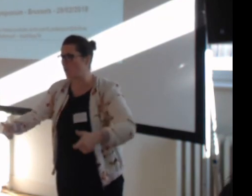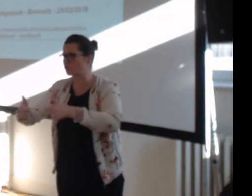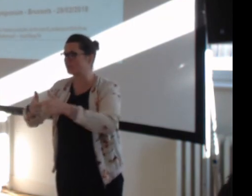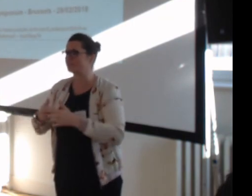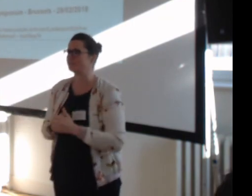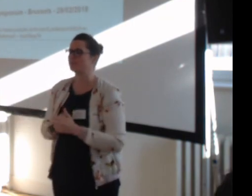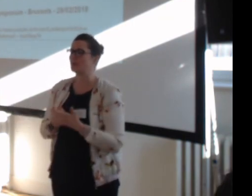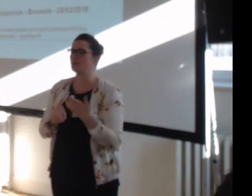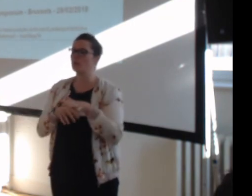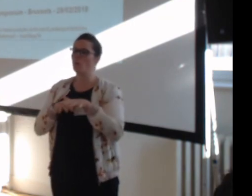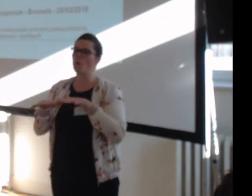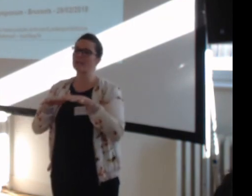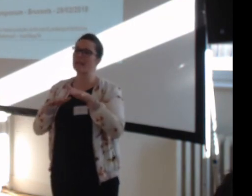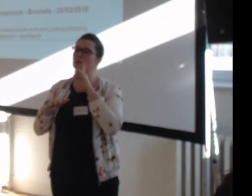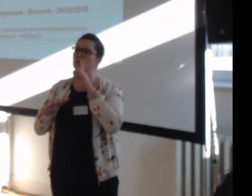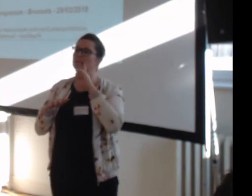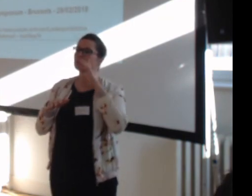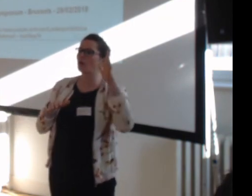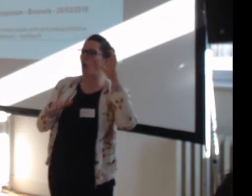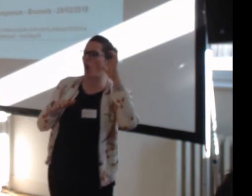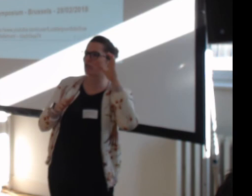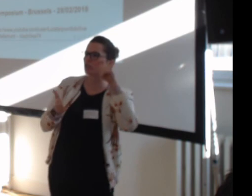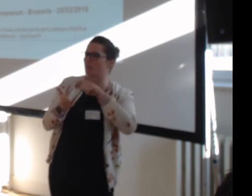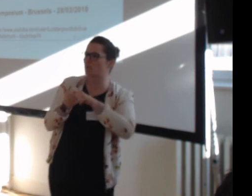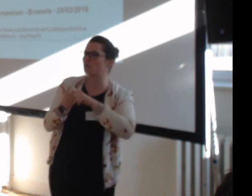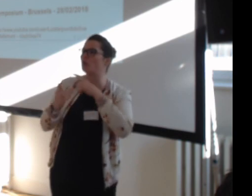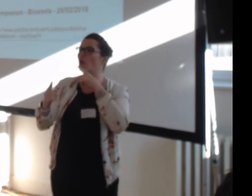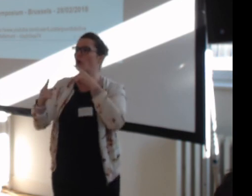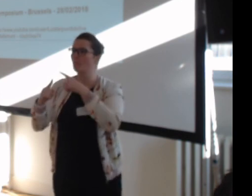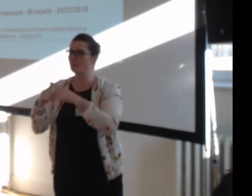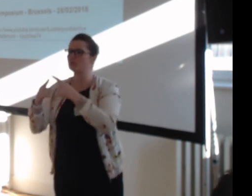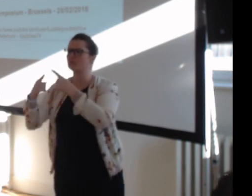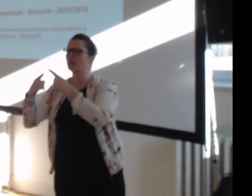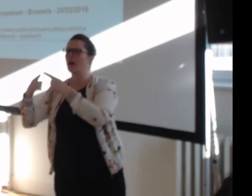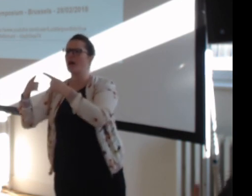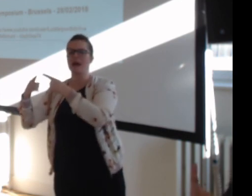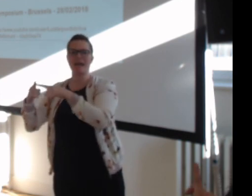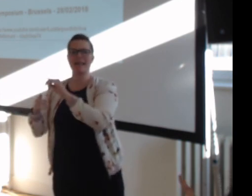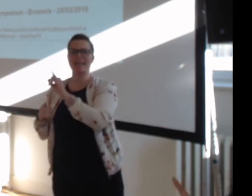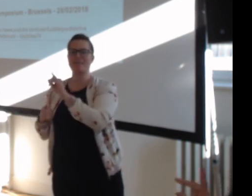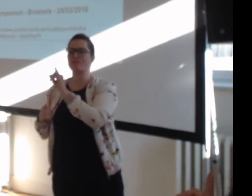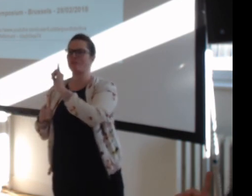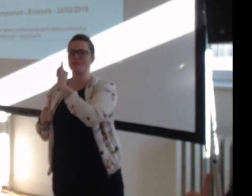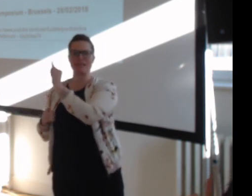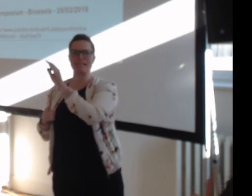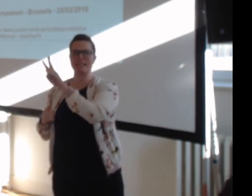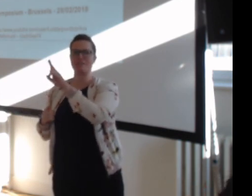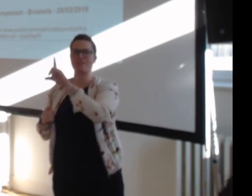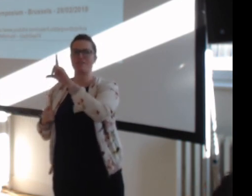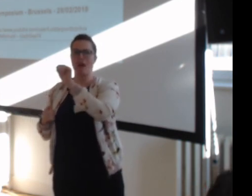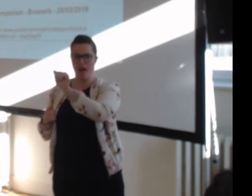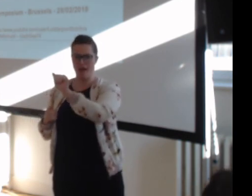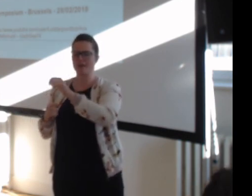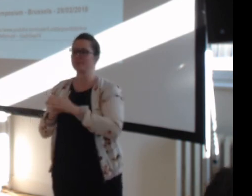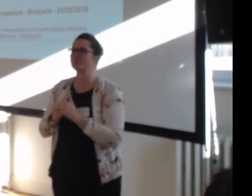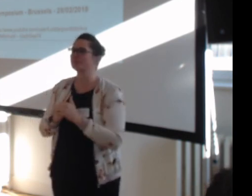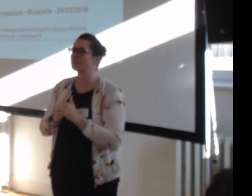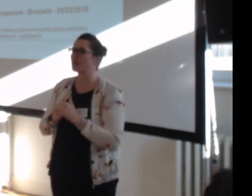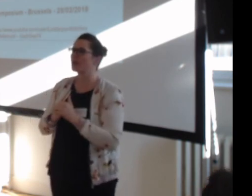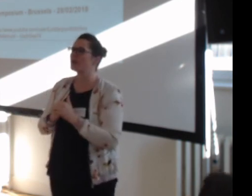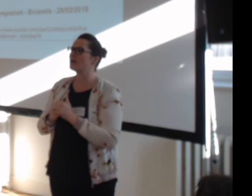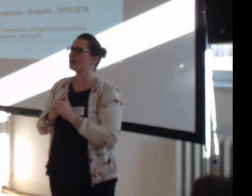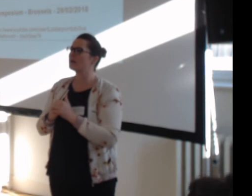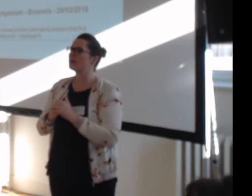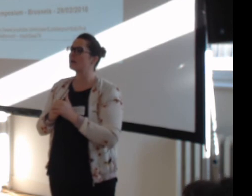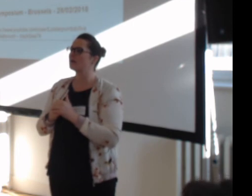symposium, organized by Luisterpunt and by the LPD section of IFLA. You will hear our LPD